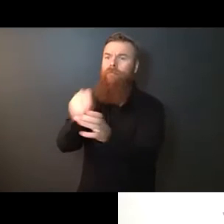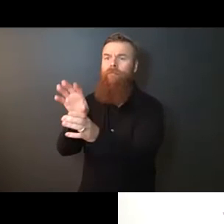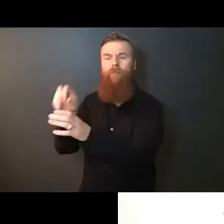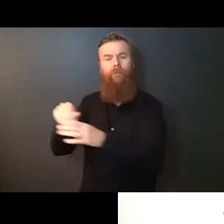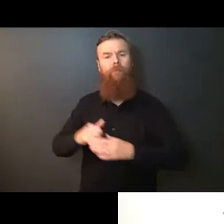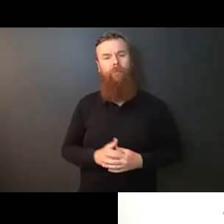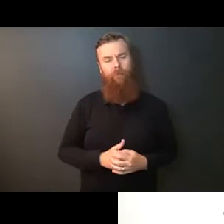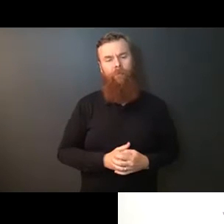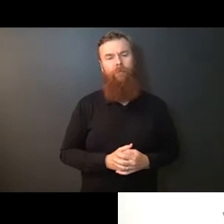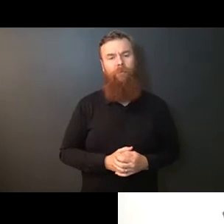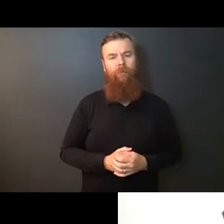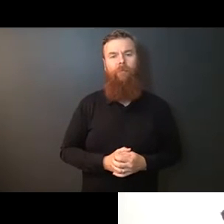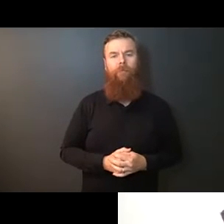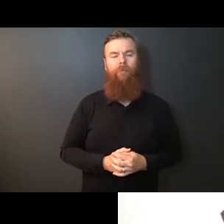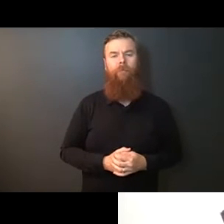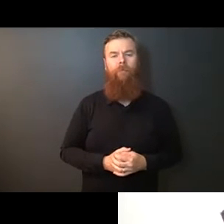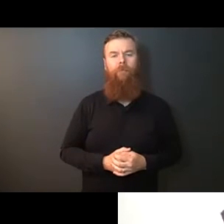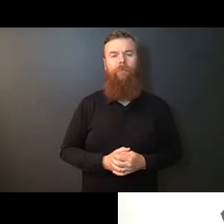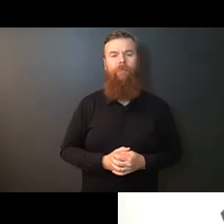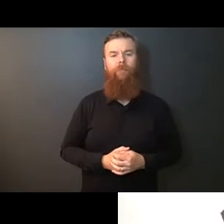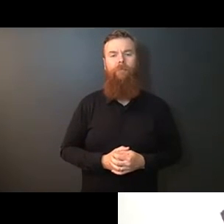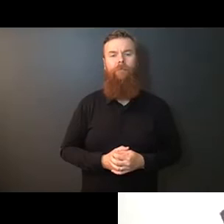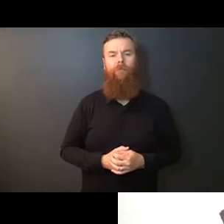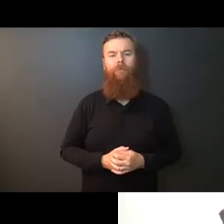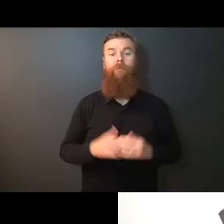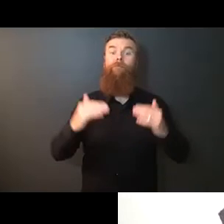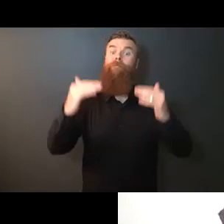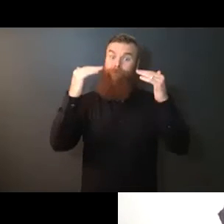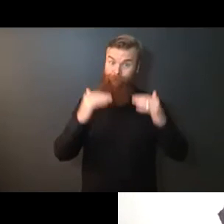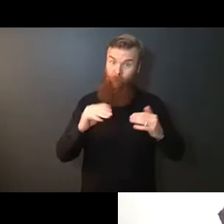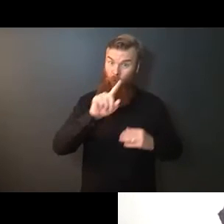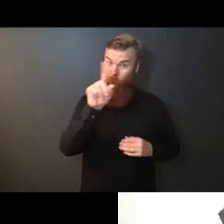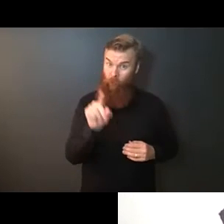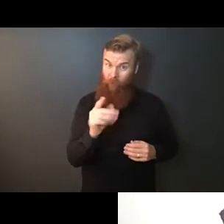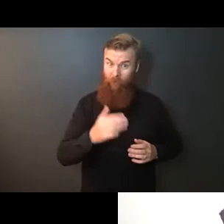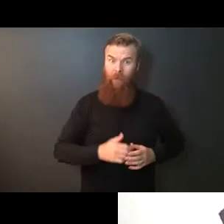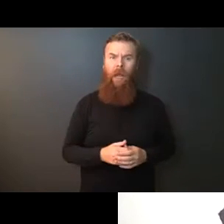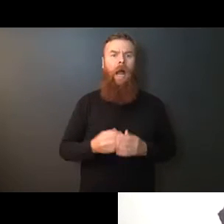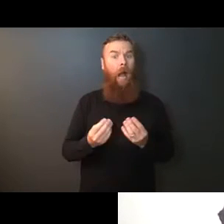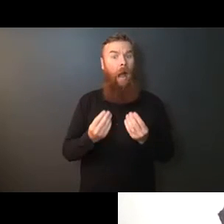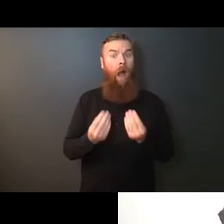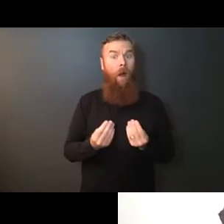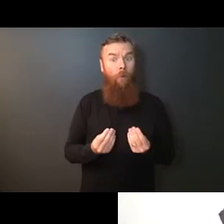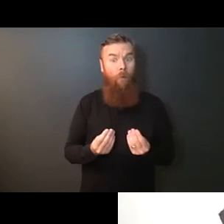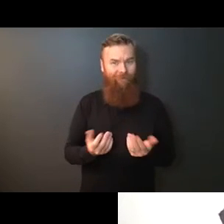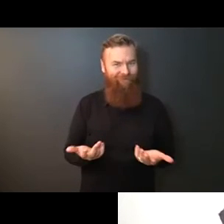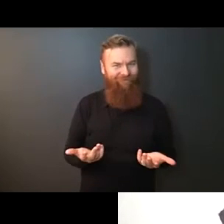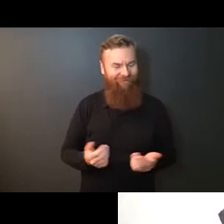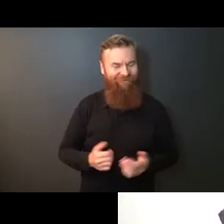mentioned, and the question is how, I think the International Disability Alliance, of